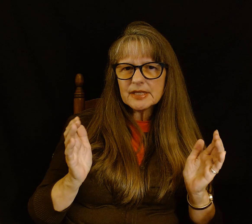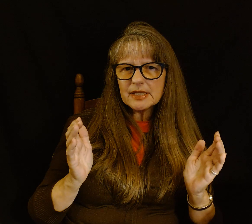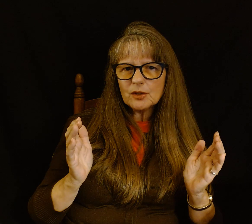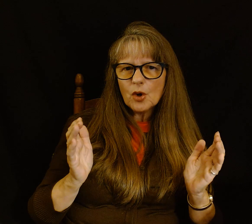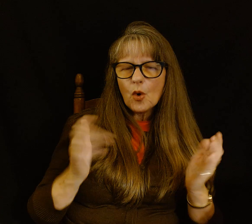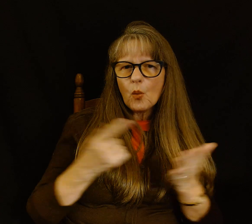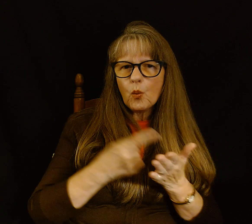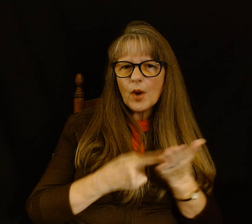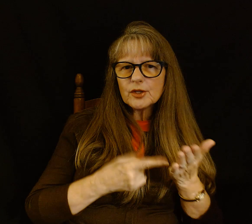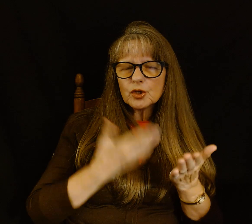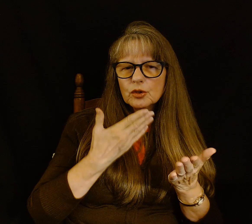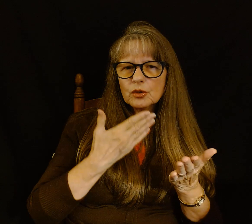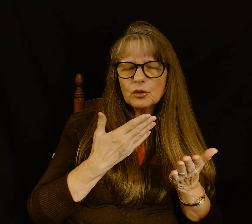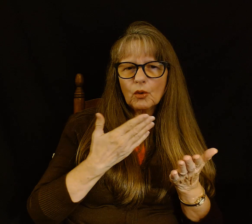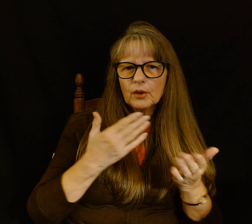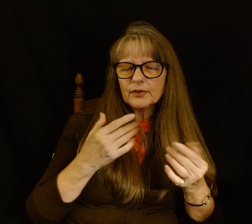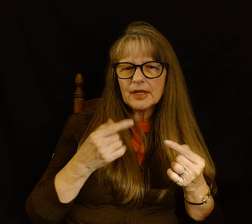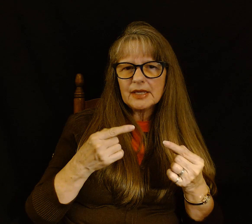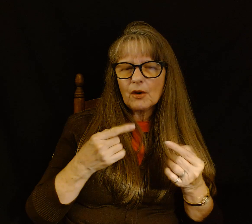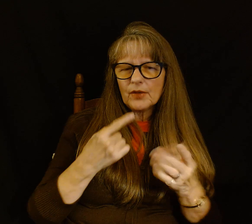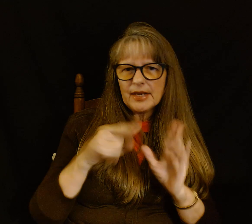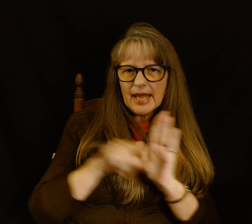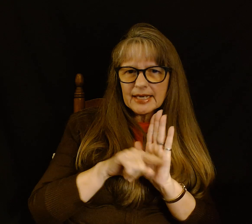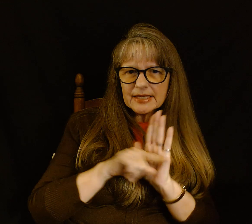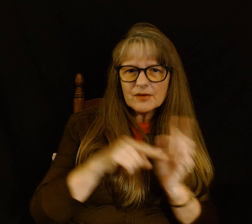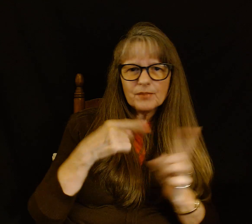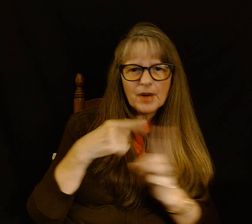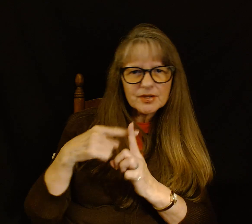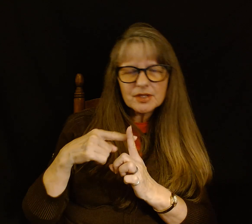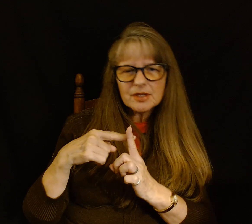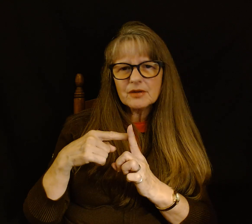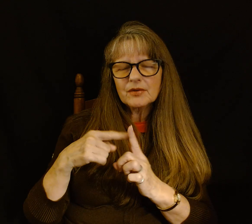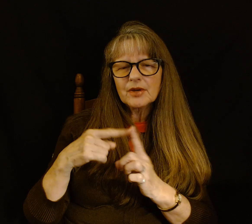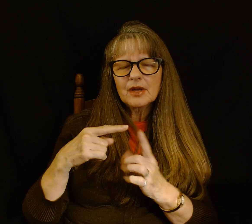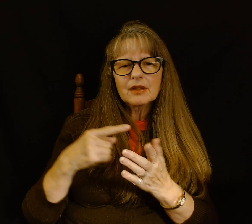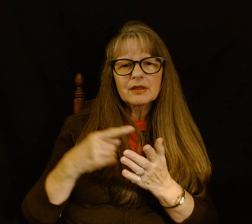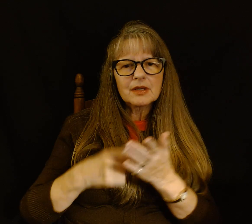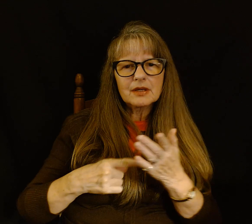comparison, what's, or the negative, positive, the